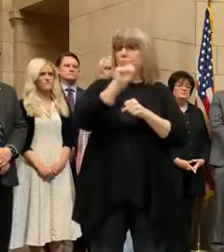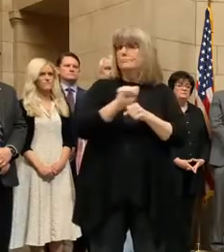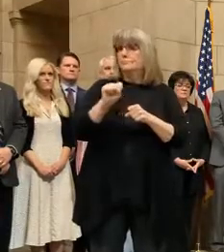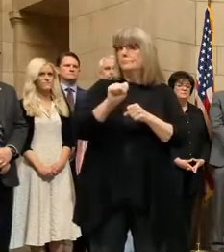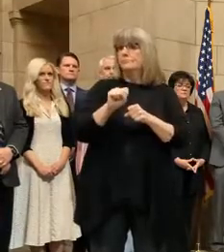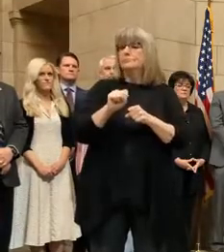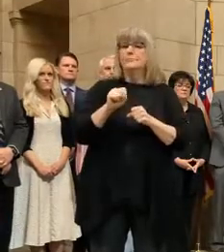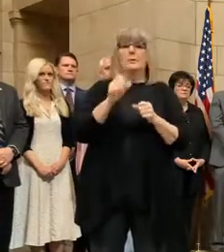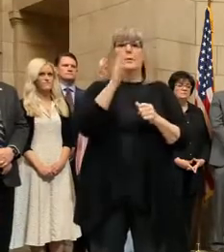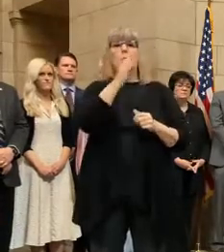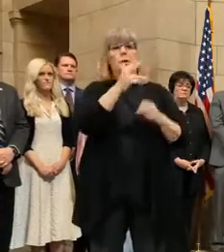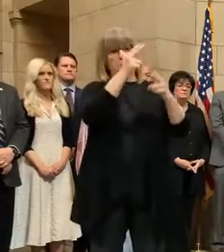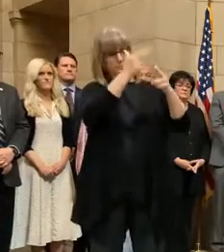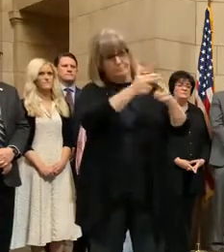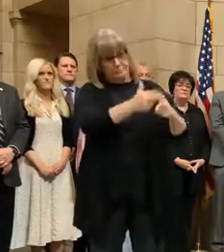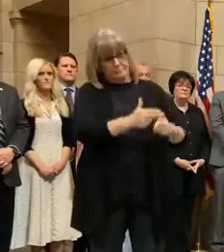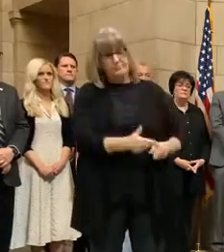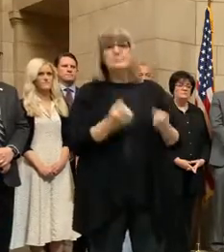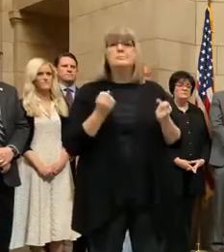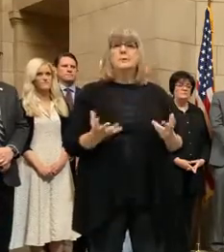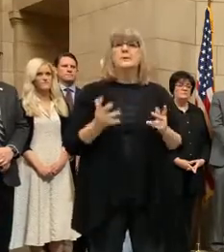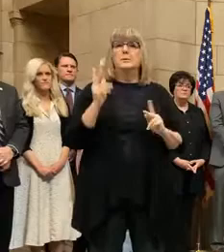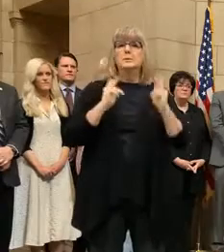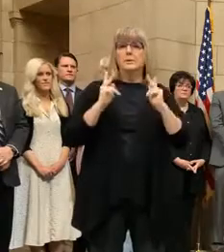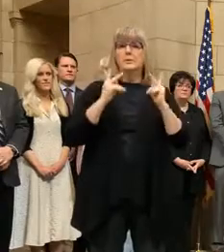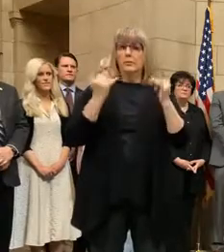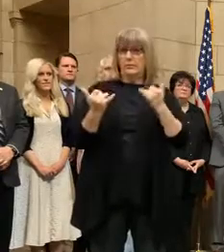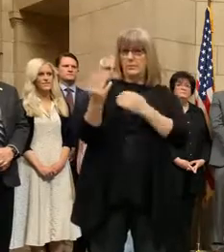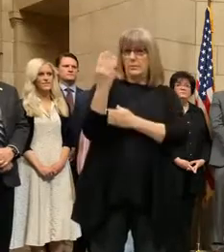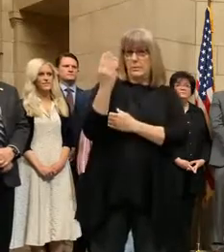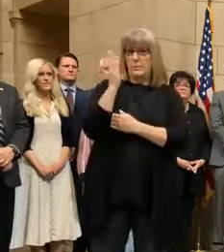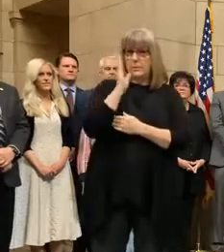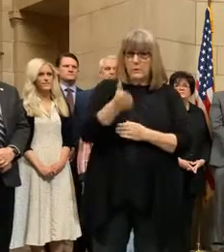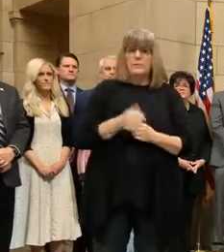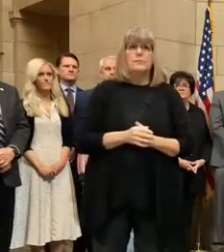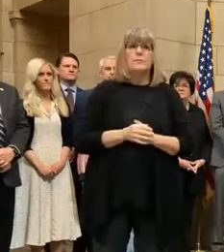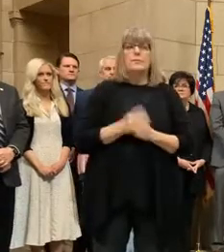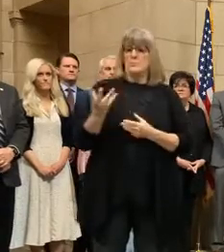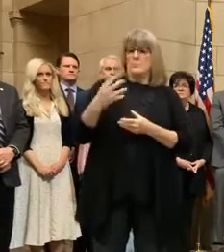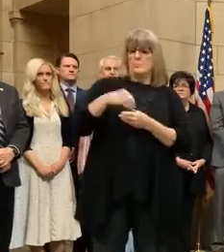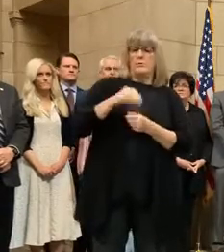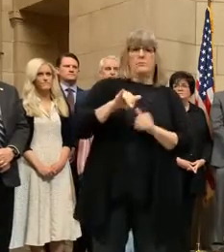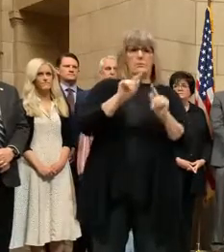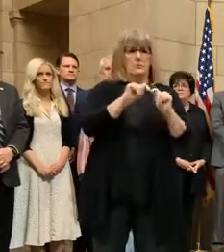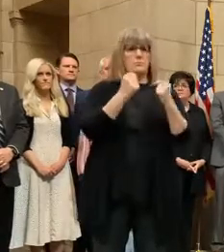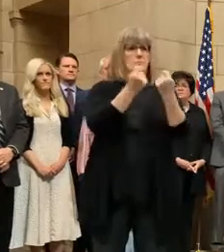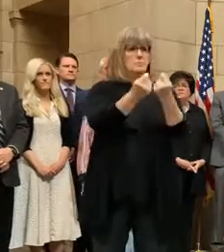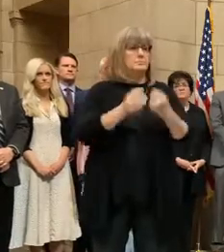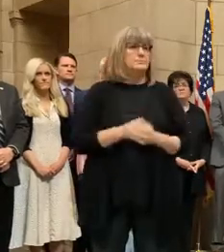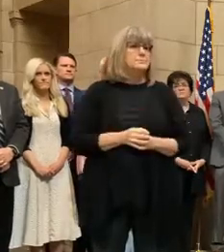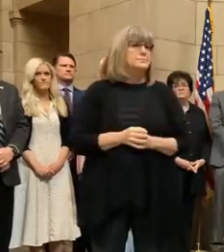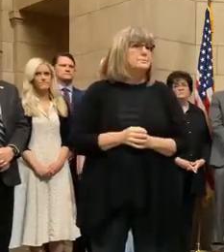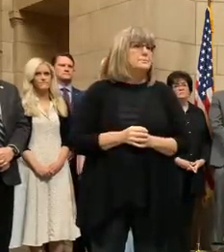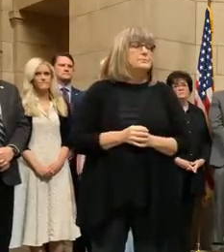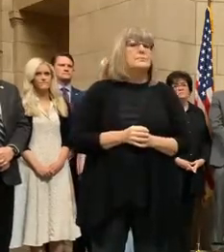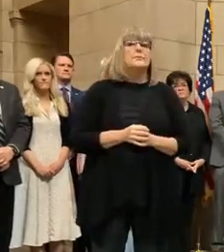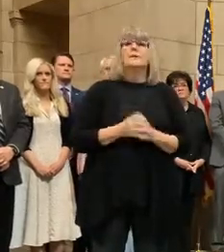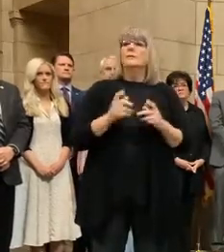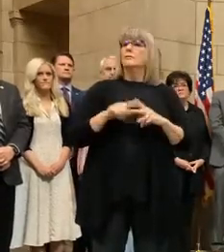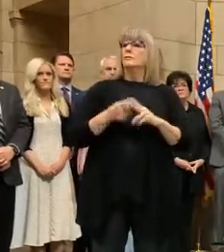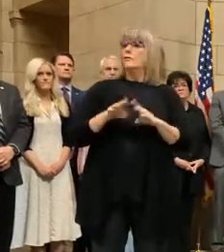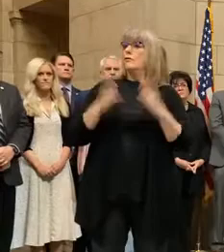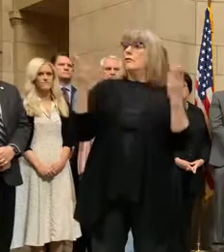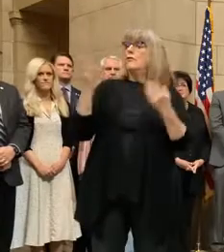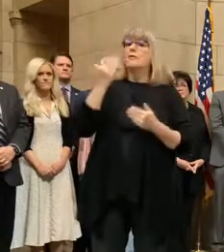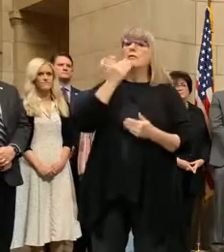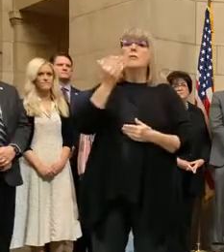And we're going to acknowledge many of those people later here this morning as part of that team effort. I want to start